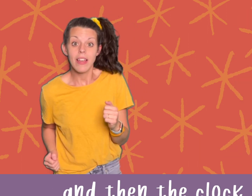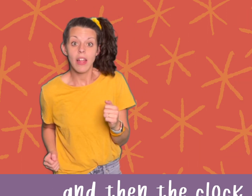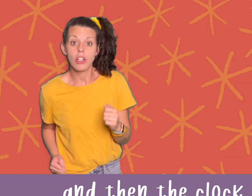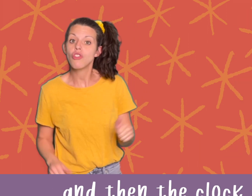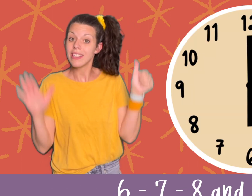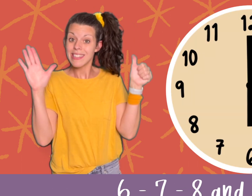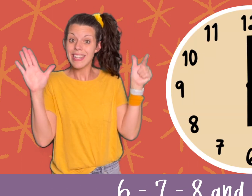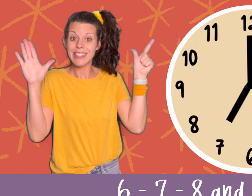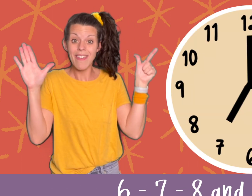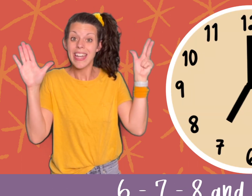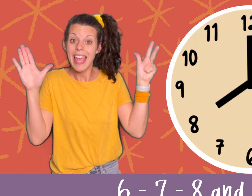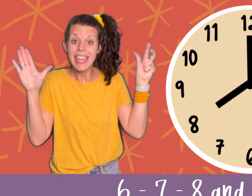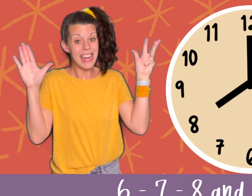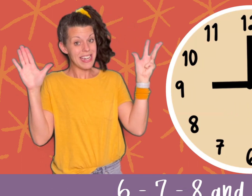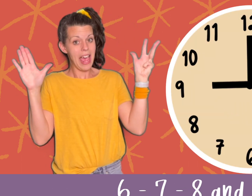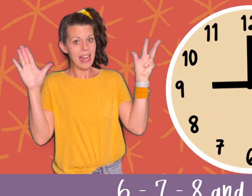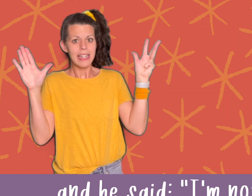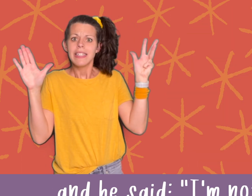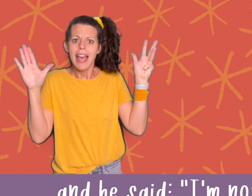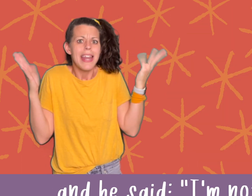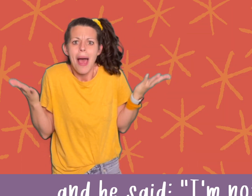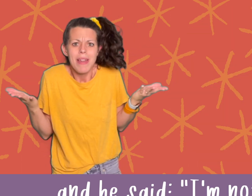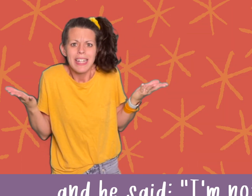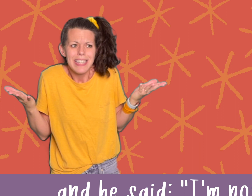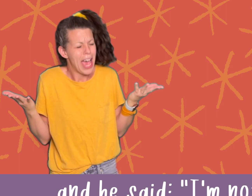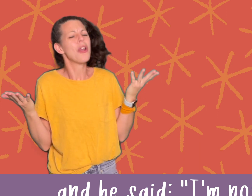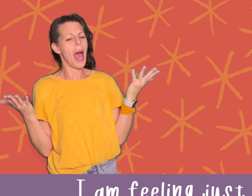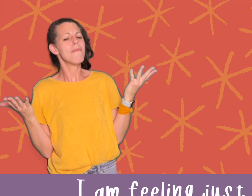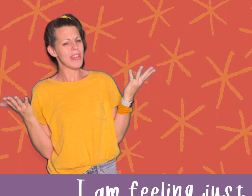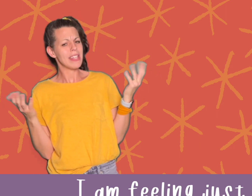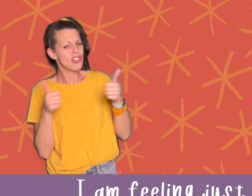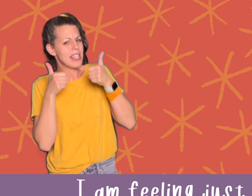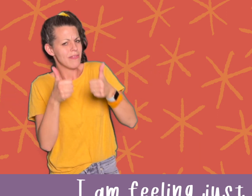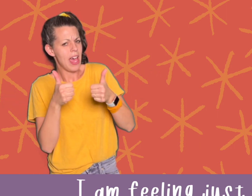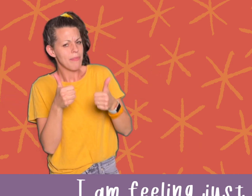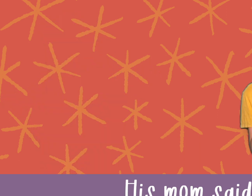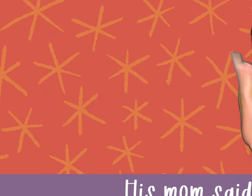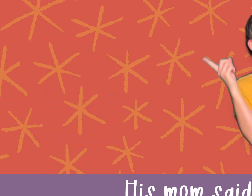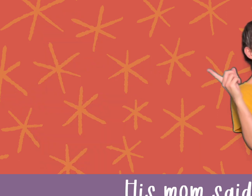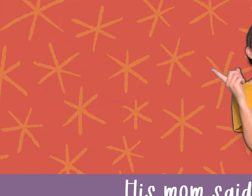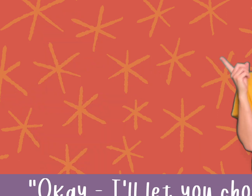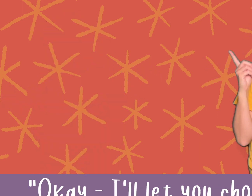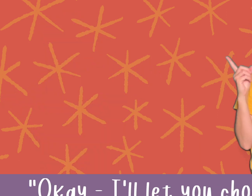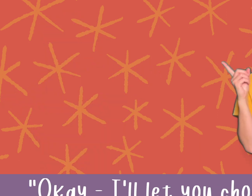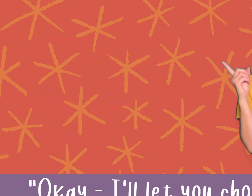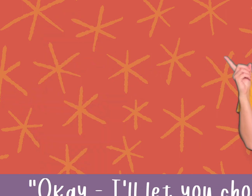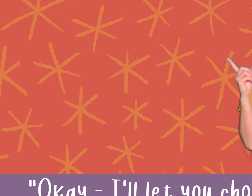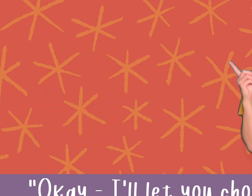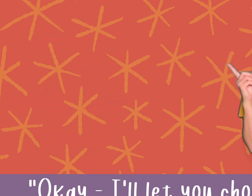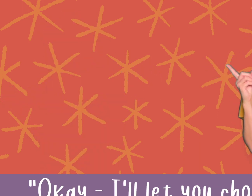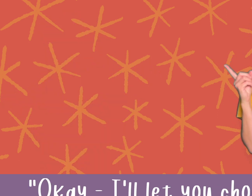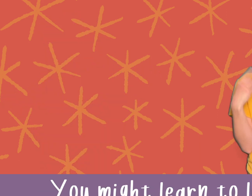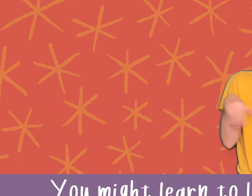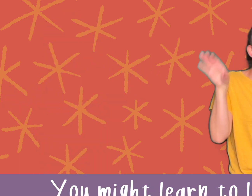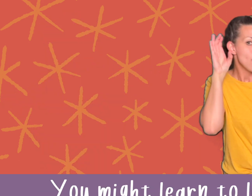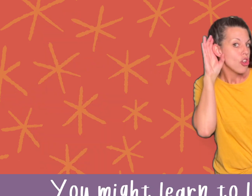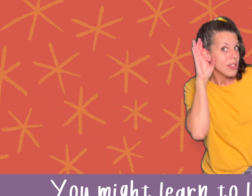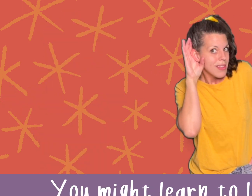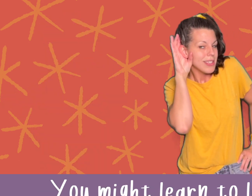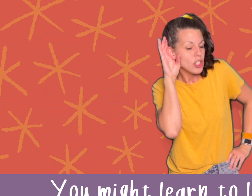clock struck six, seven, eight, and nine. And he said, I'm not tired. I'm feeling just fine. His mom said, okay, I'll let you choose today. You might learn to listen to